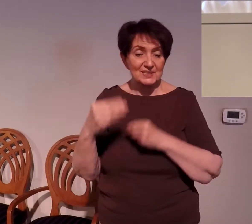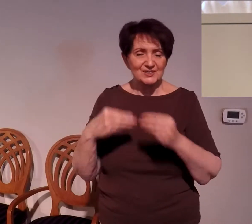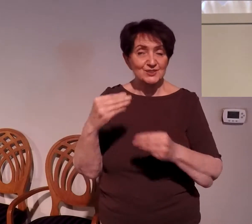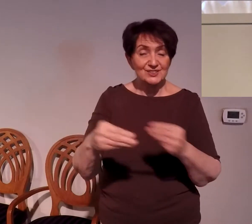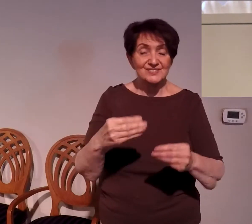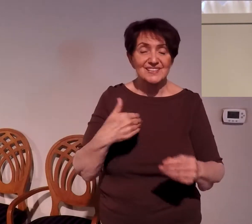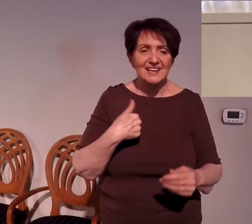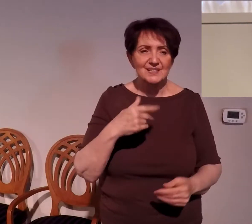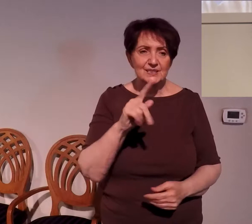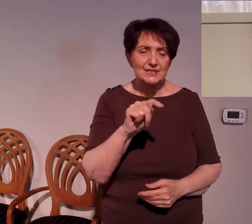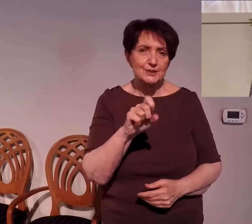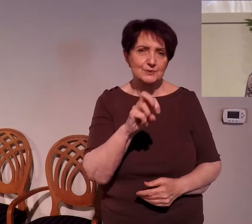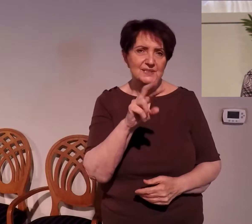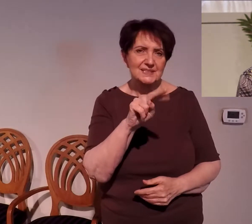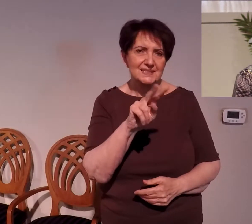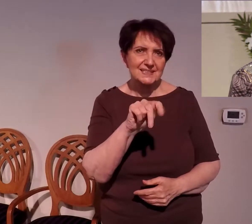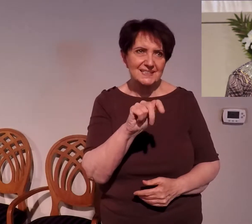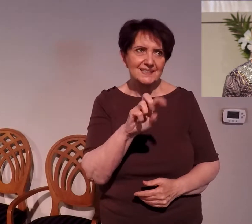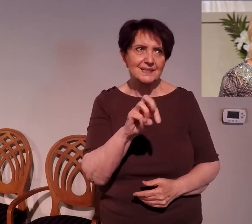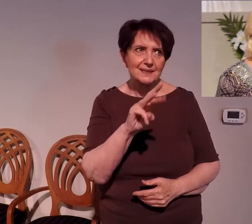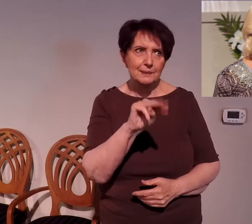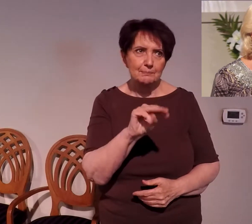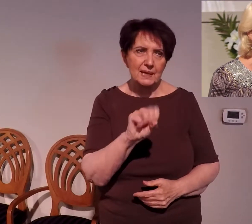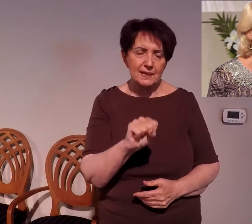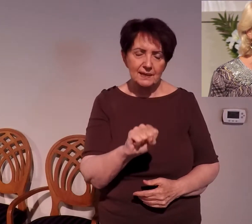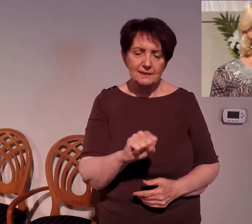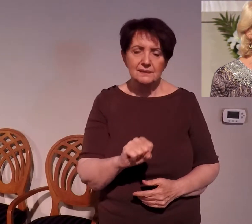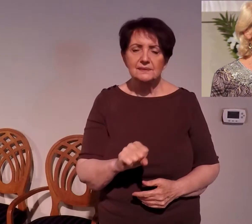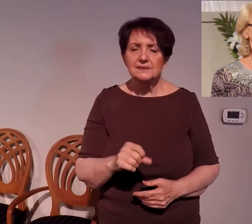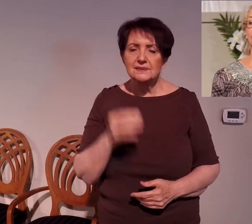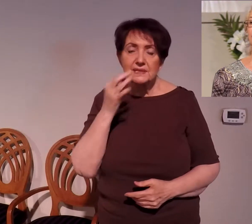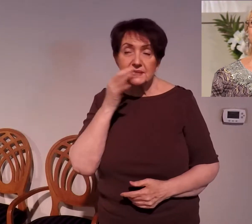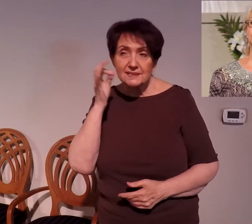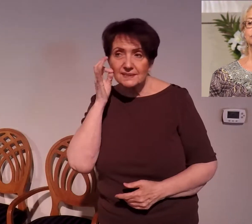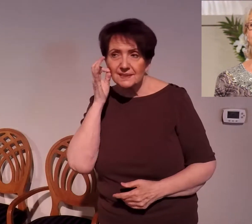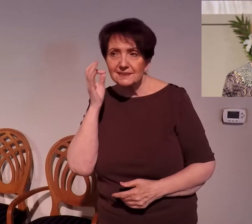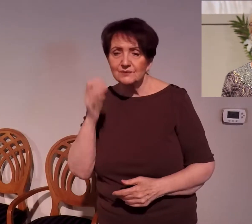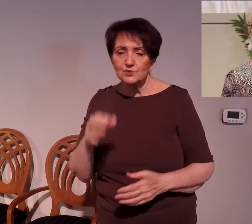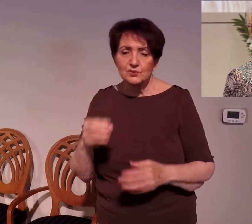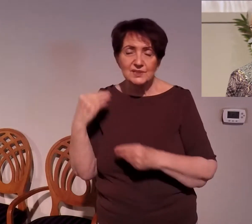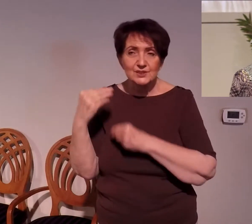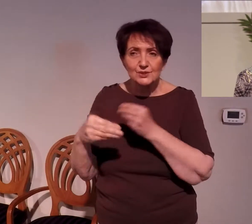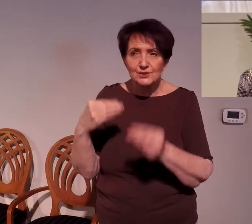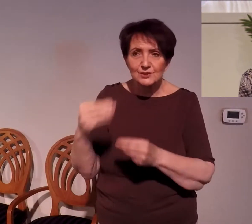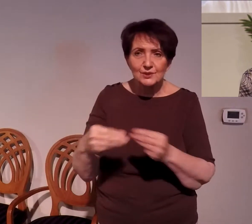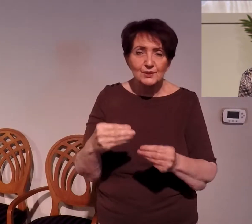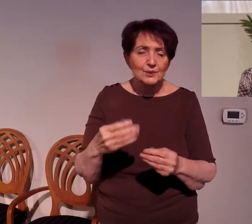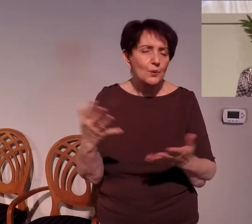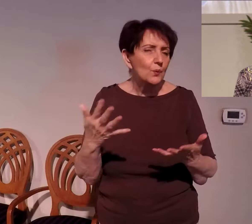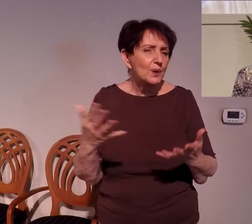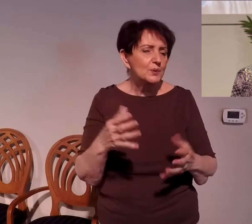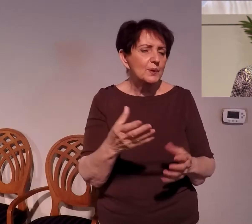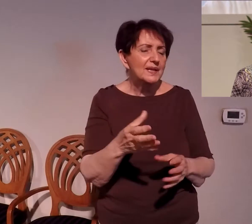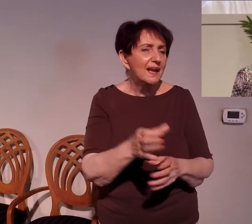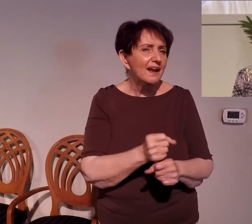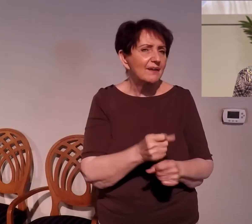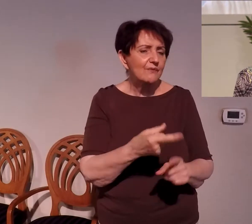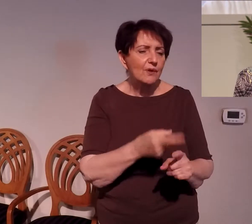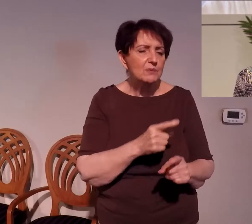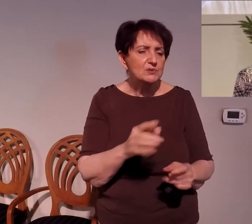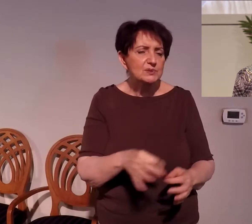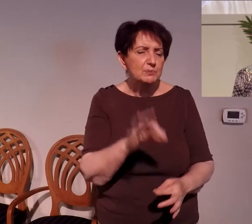right, or spirit guides, if in the shamanic tradition of the spirit guide, what do we get from our spirit guide but the